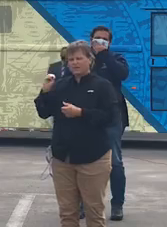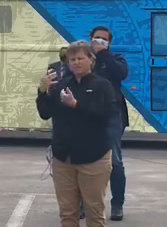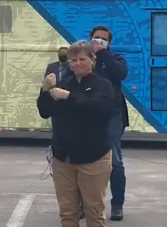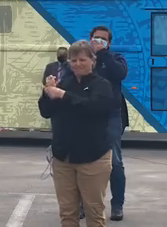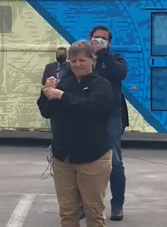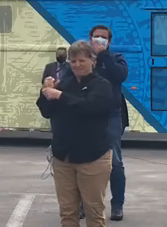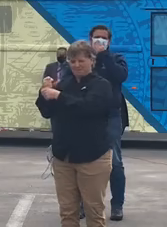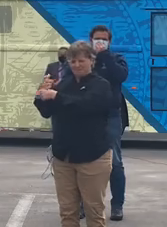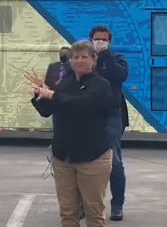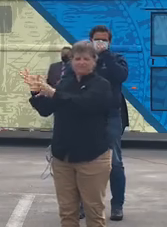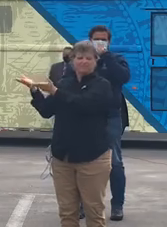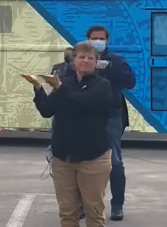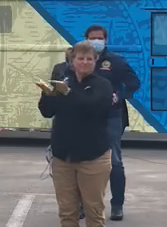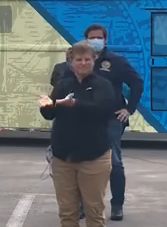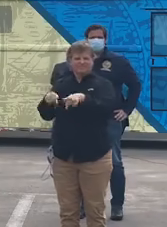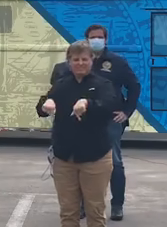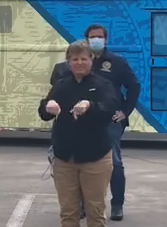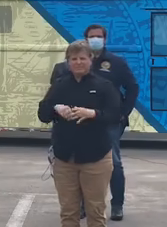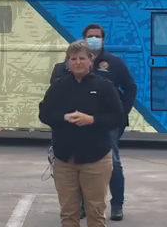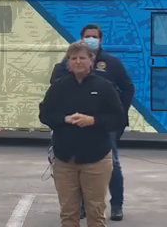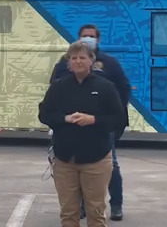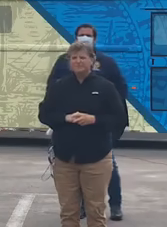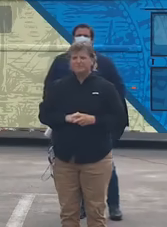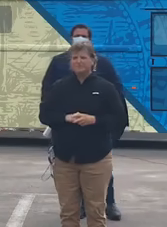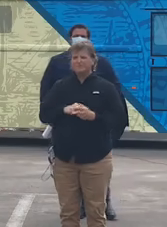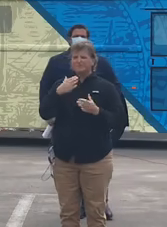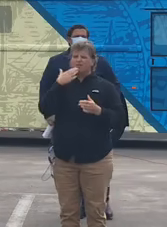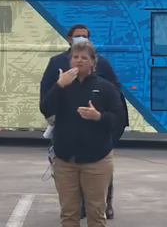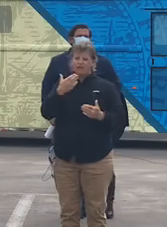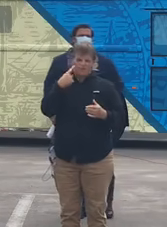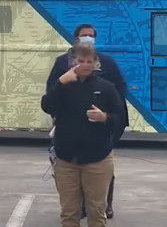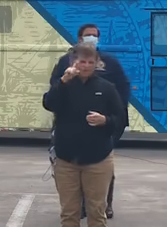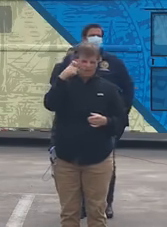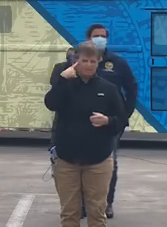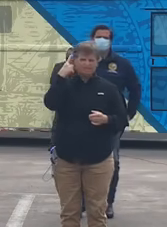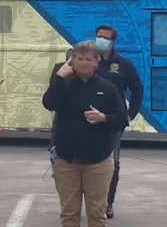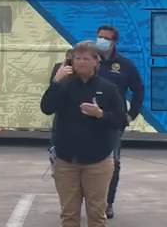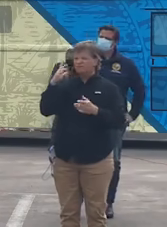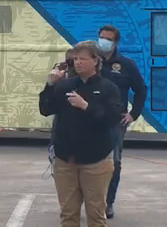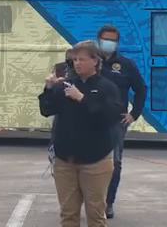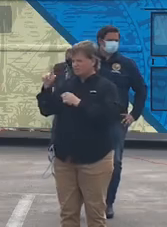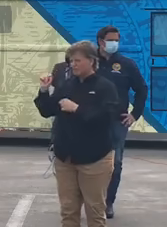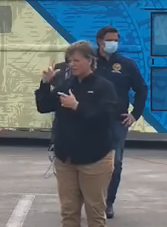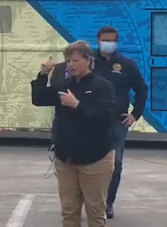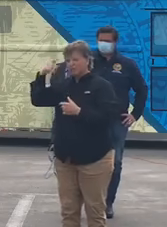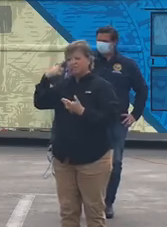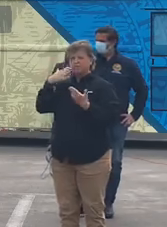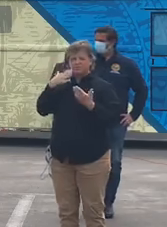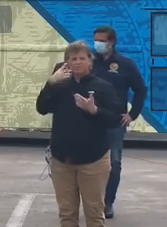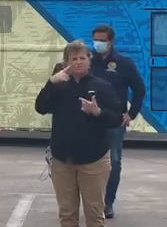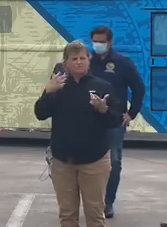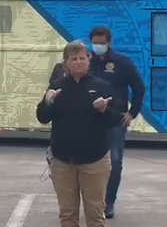season. So, Governor, thank you. Lieutenant Governor, thank you. Appreciate all your assistance. Mayor?